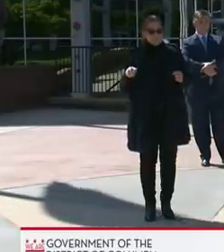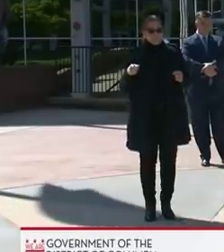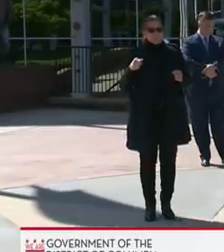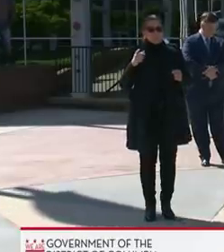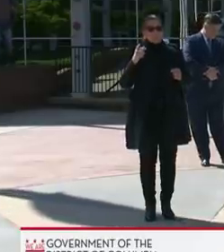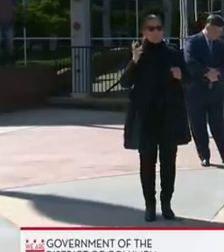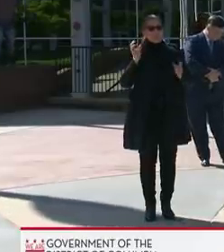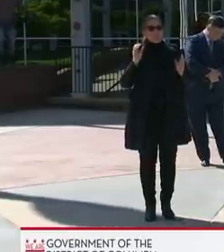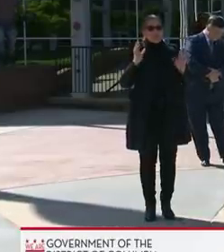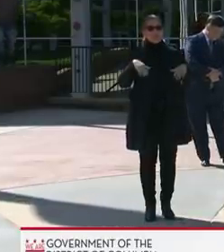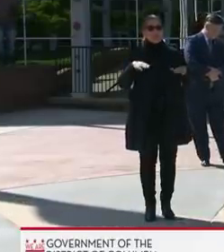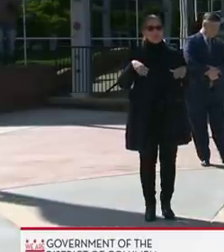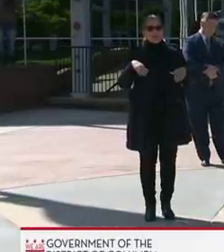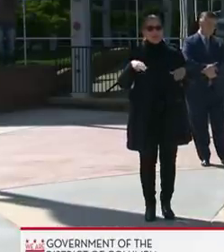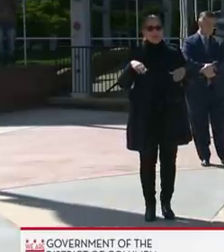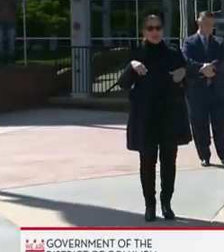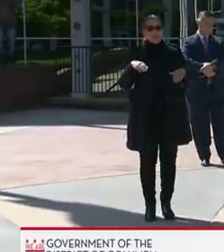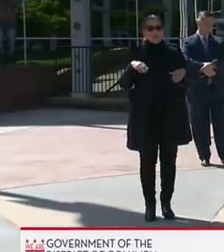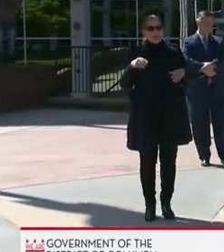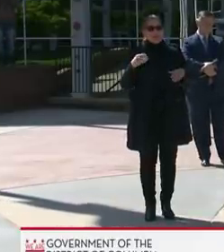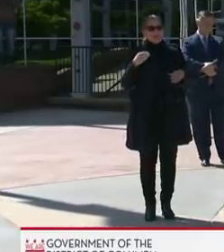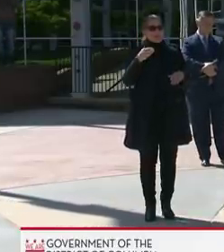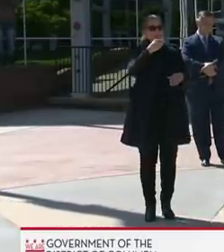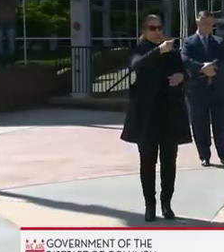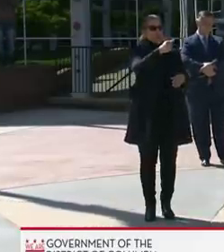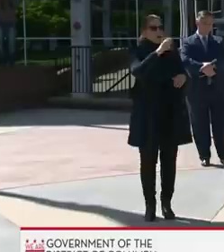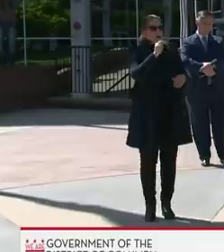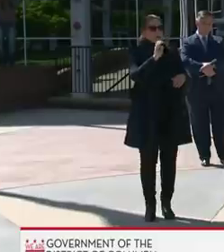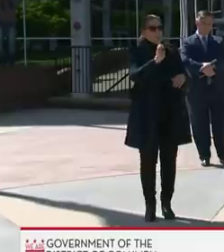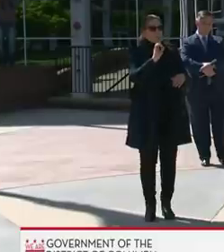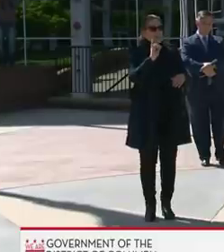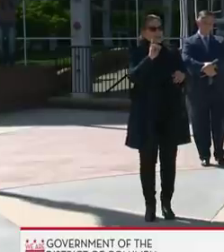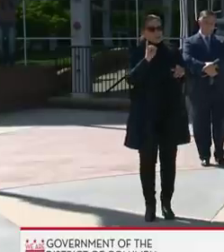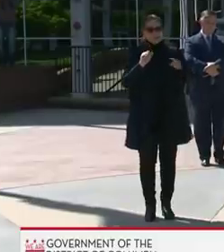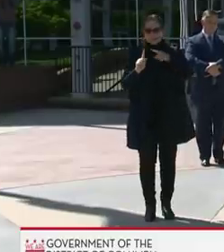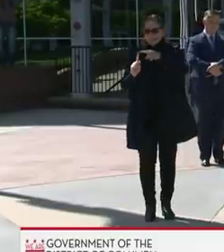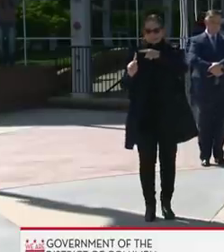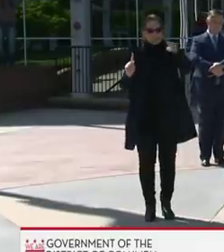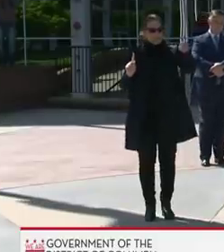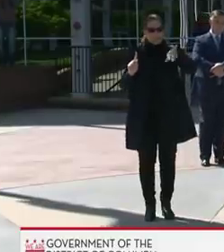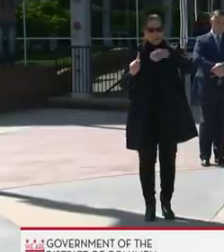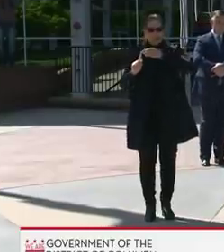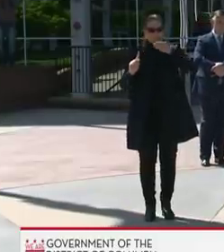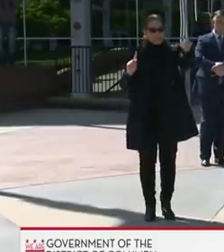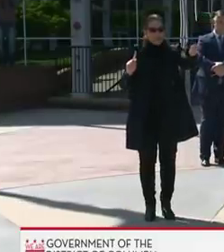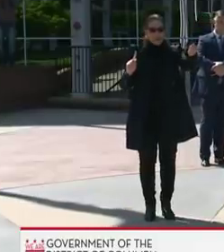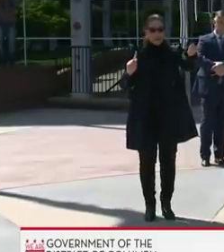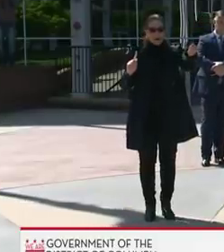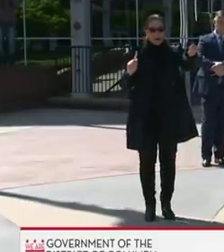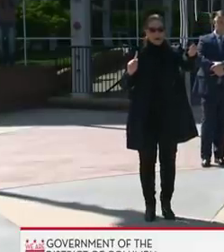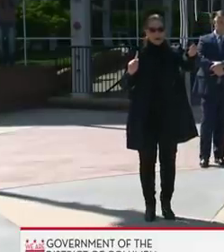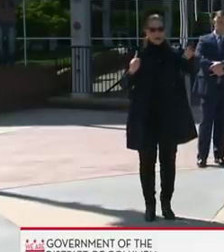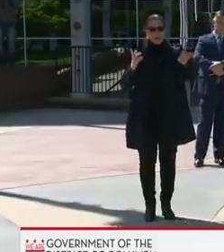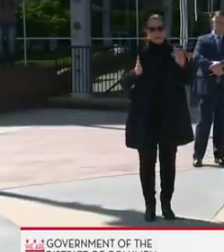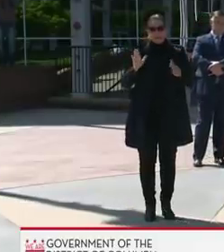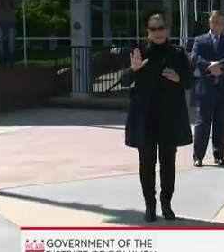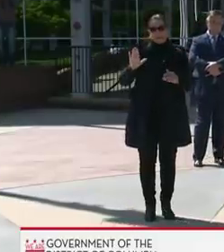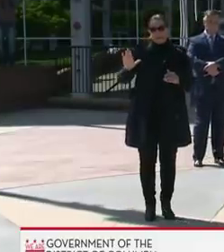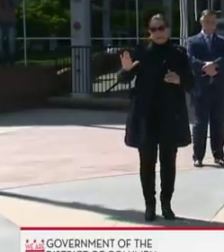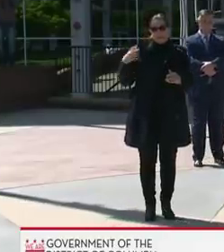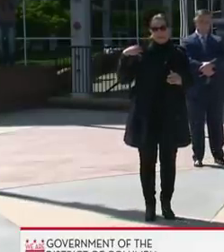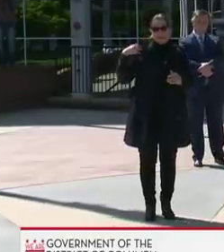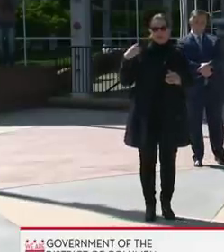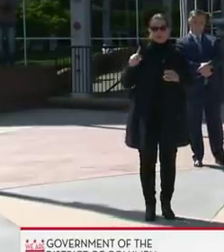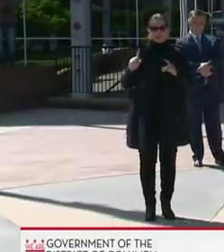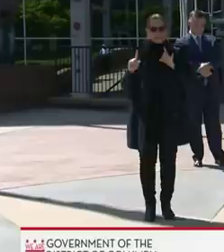did. They're not, so I misstated there, that their employer may have paid into unemployment, but because these are undocumented,